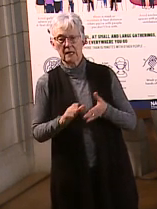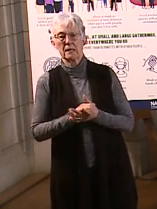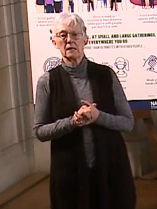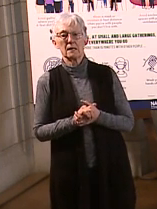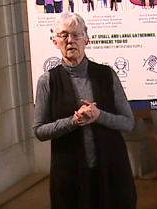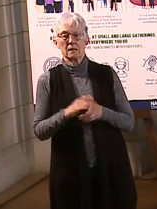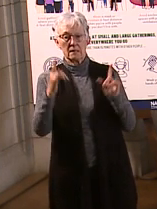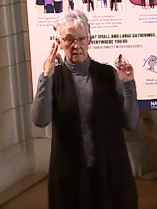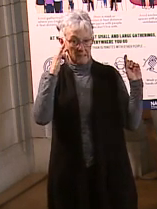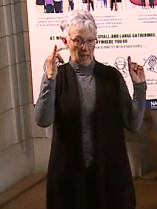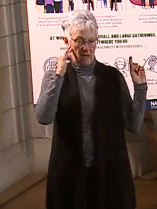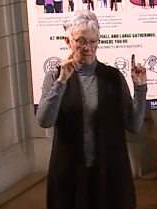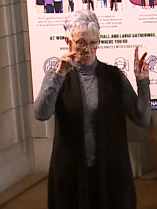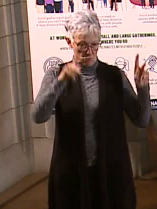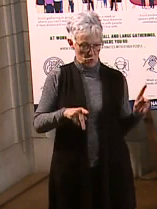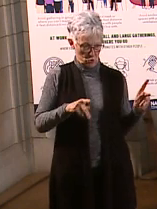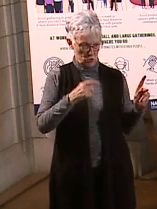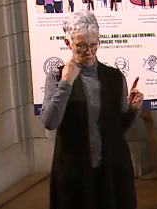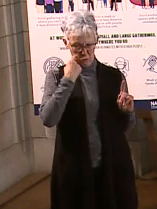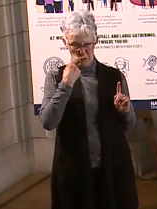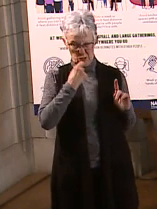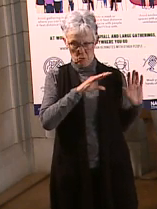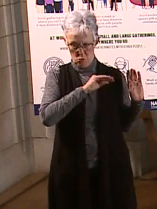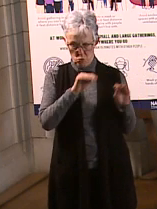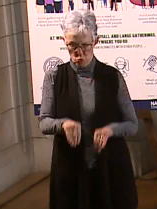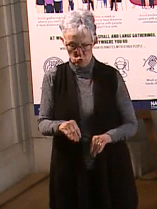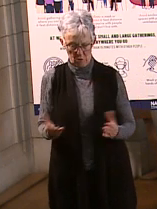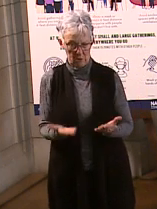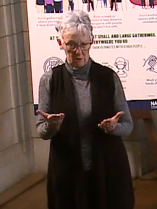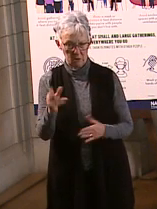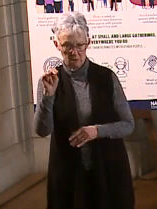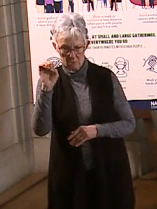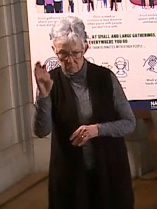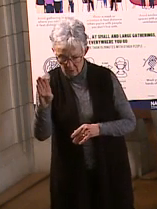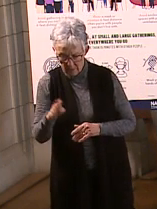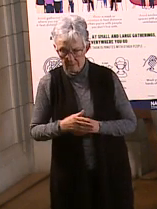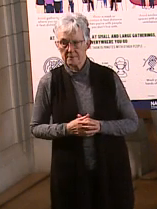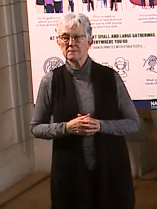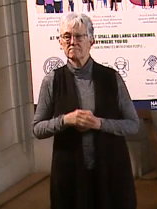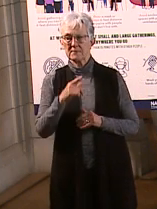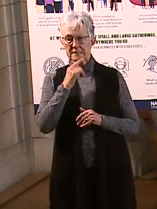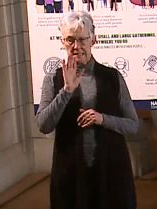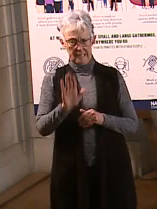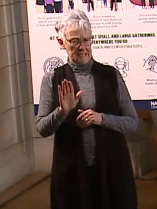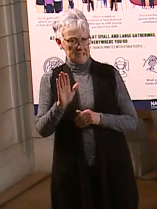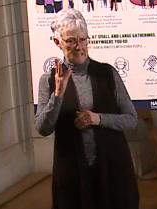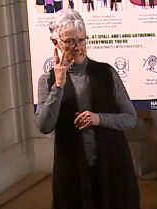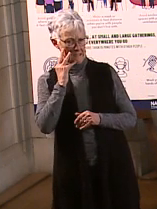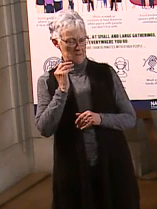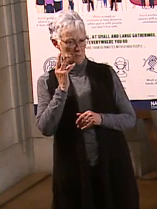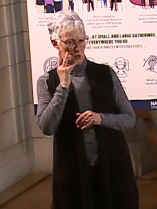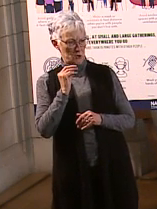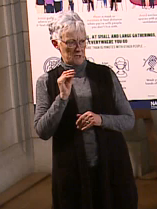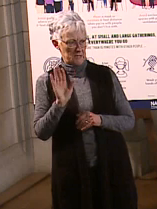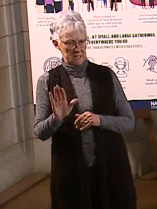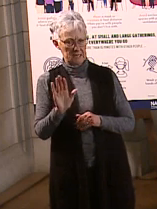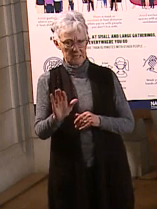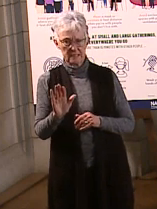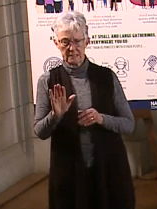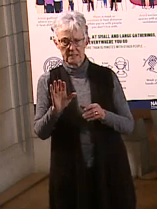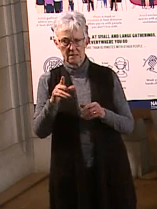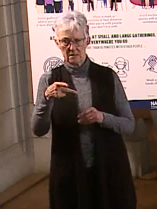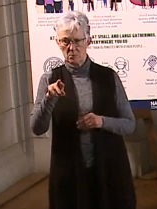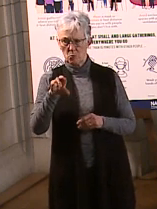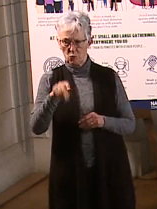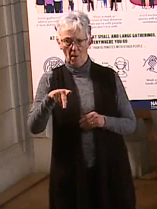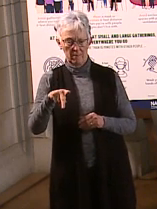California resident who has moved to Nebraska and talked about his experience with Prop 13, which was California when they actually did